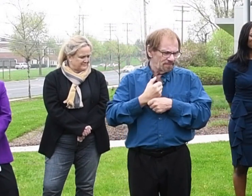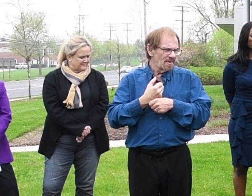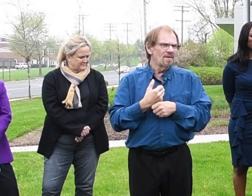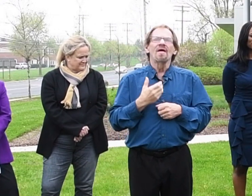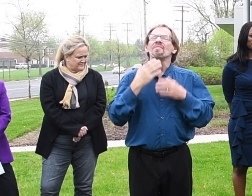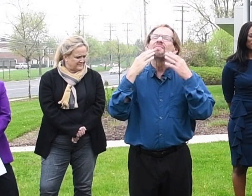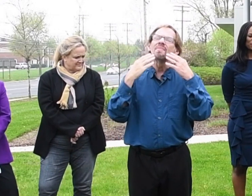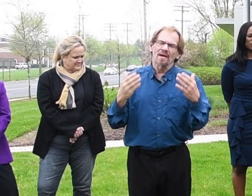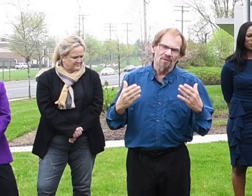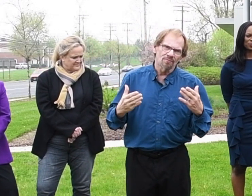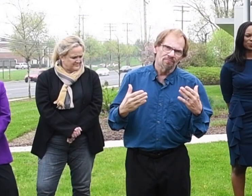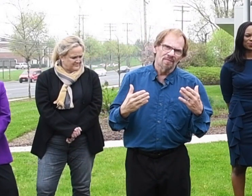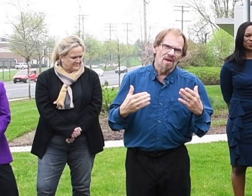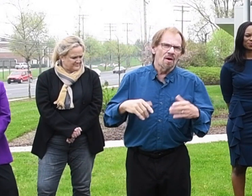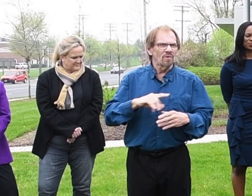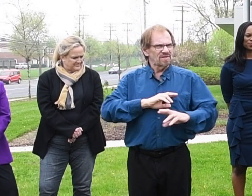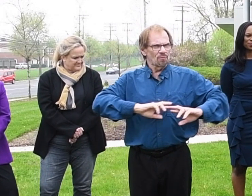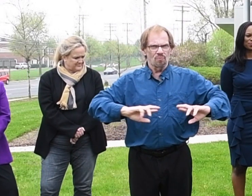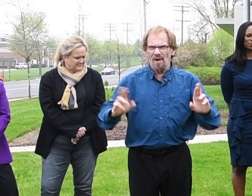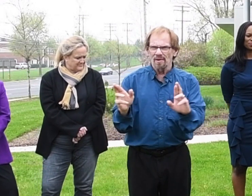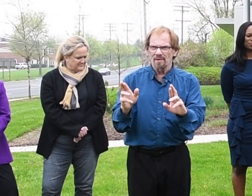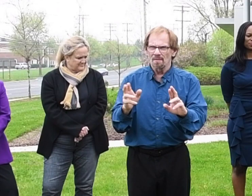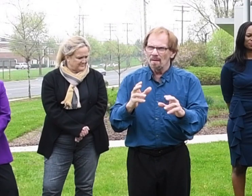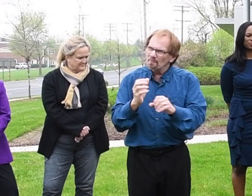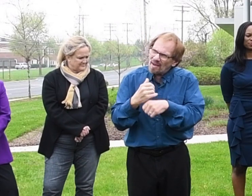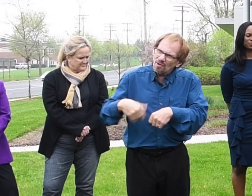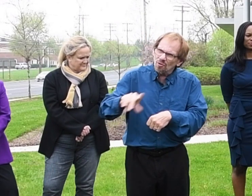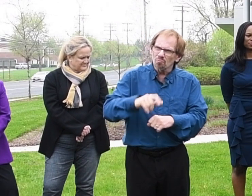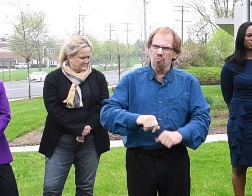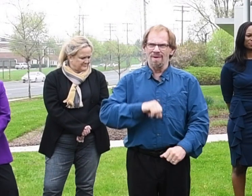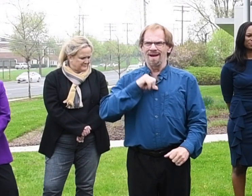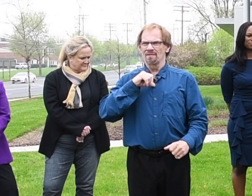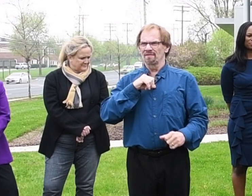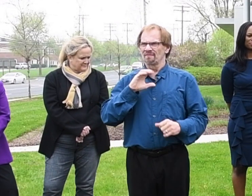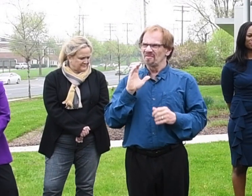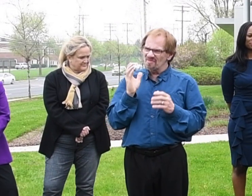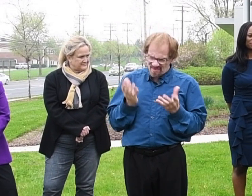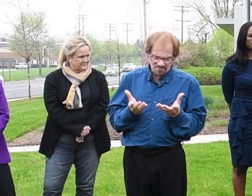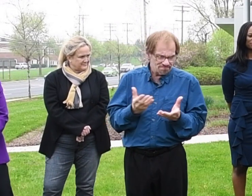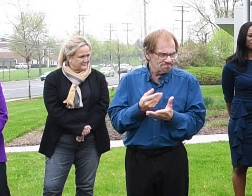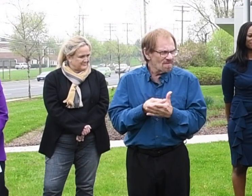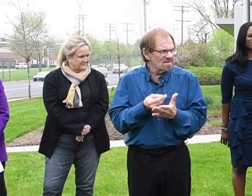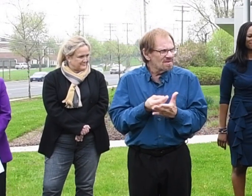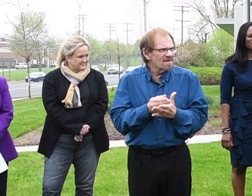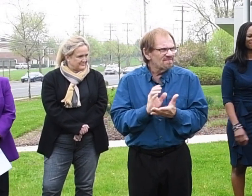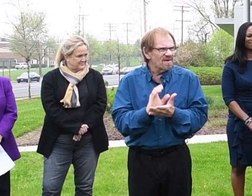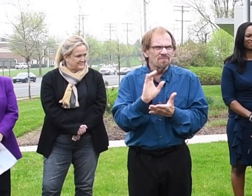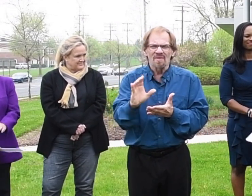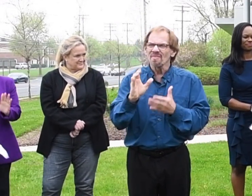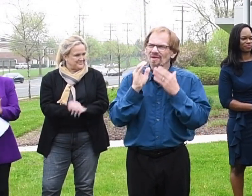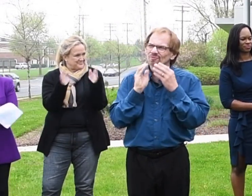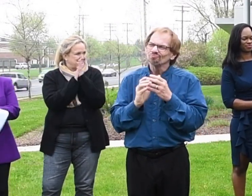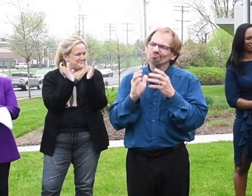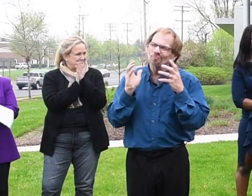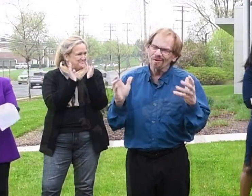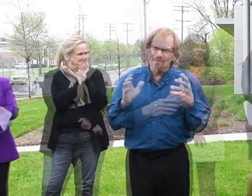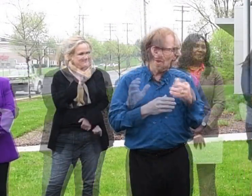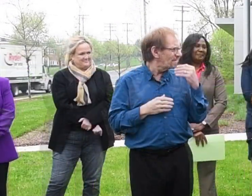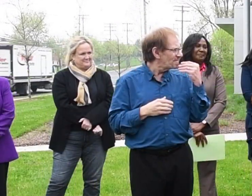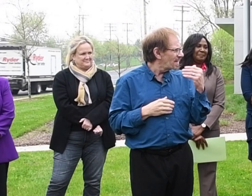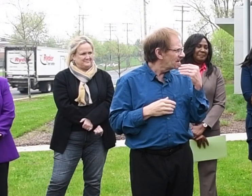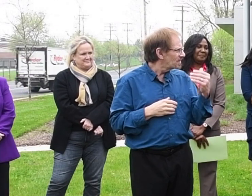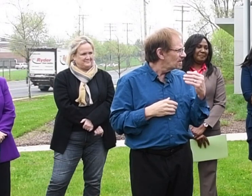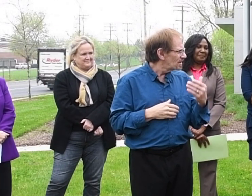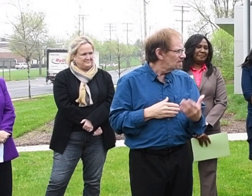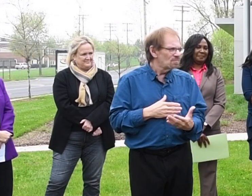make you proud of this investment, just as you are proud of all of our branches. Thank you so much for the opportunity to serve you.